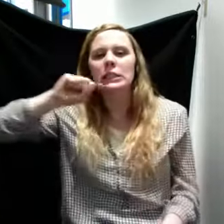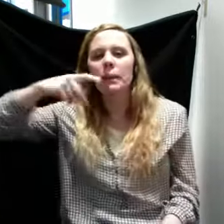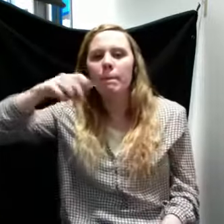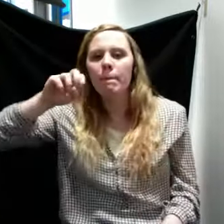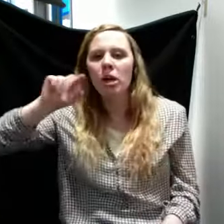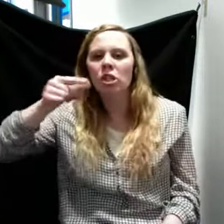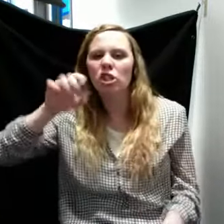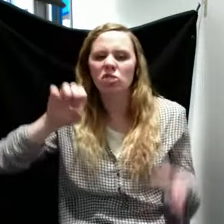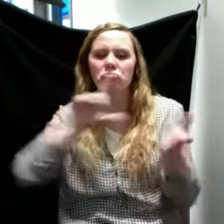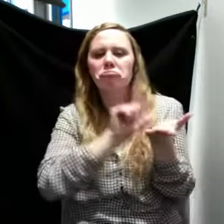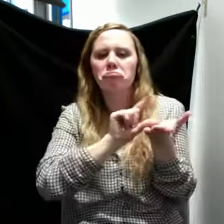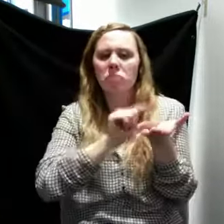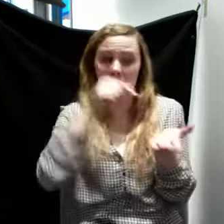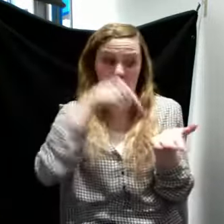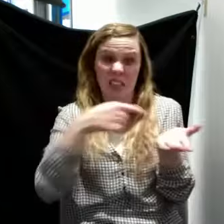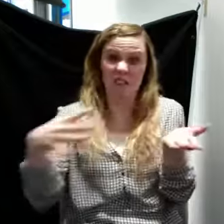Is this sponge saturated?